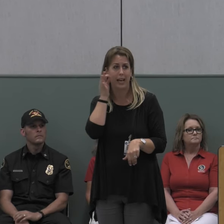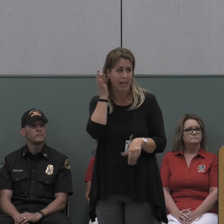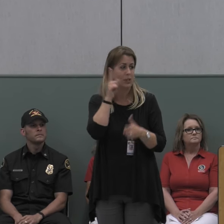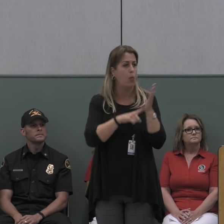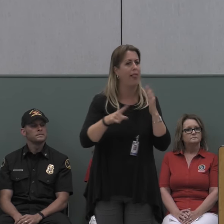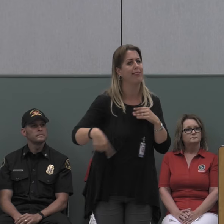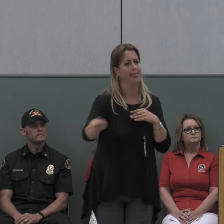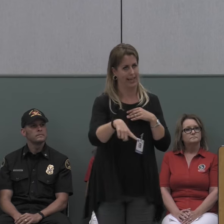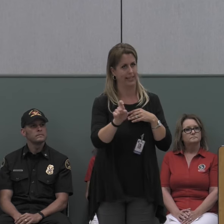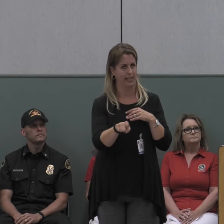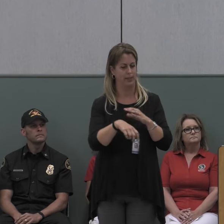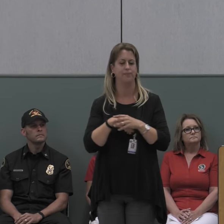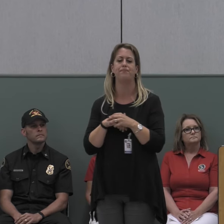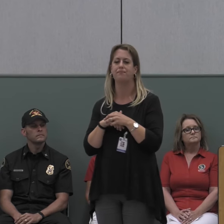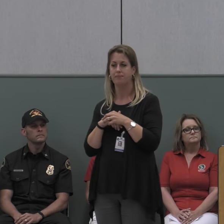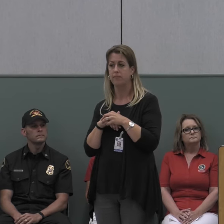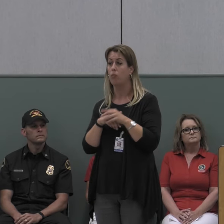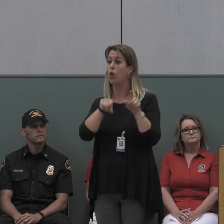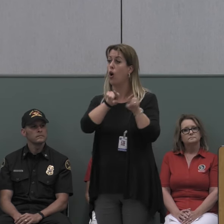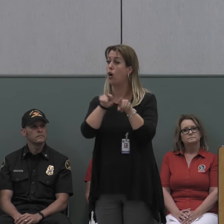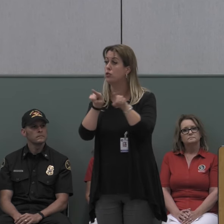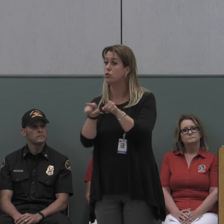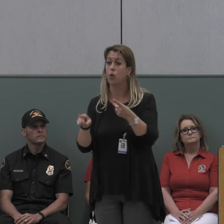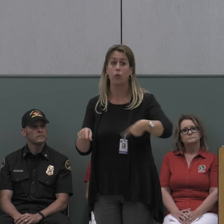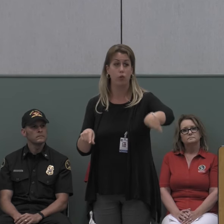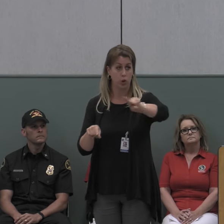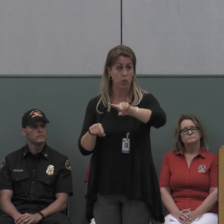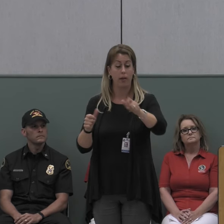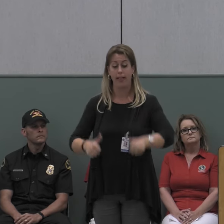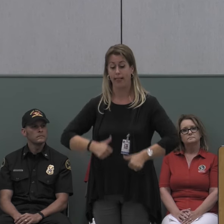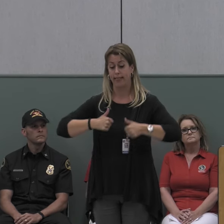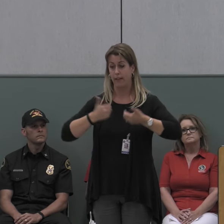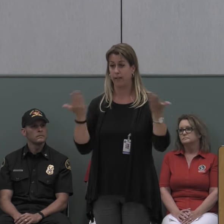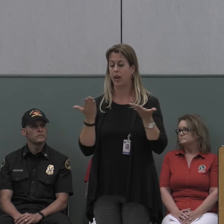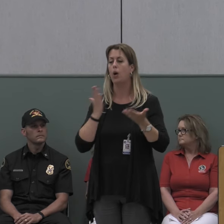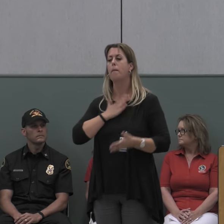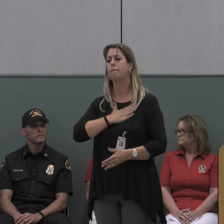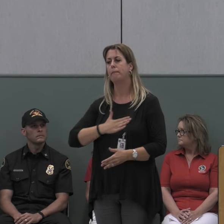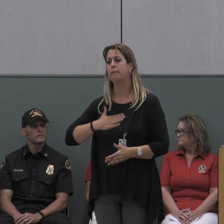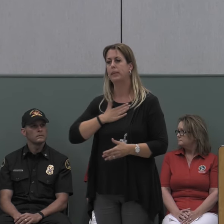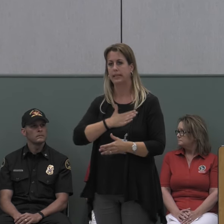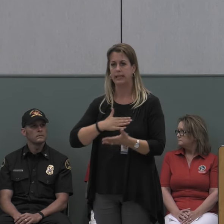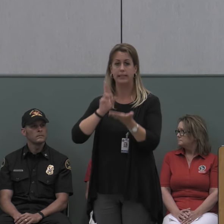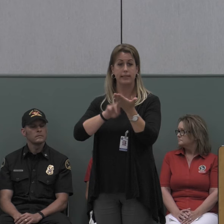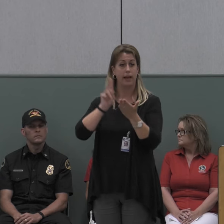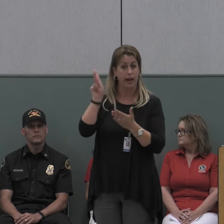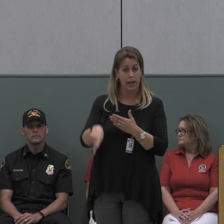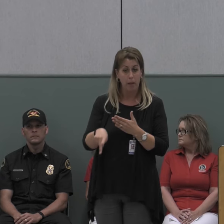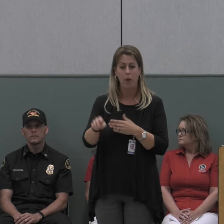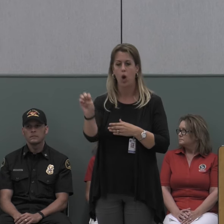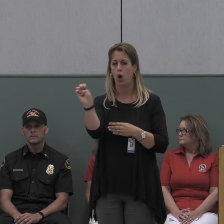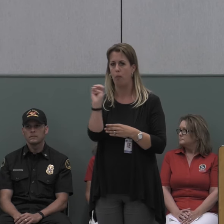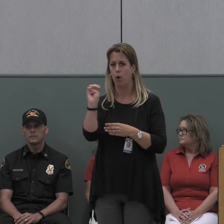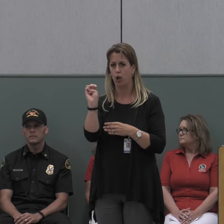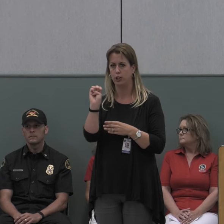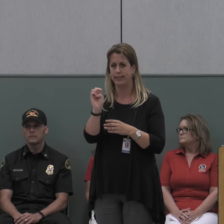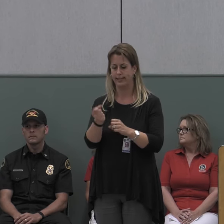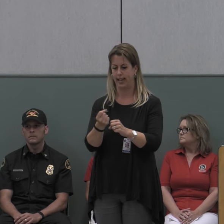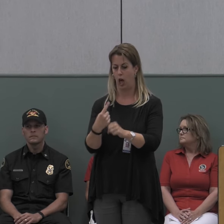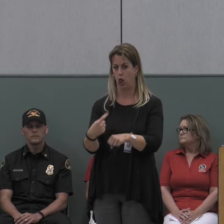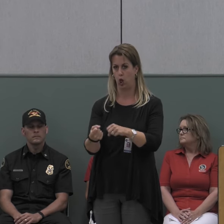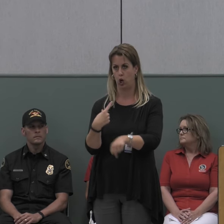Also, for those of you who live here in Kern County, please sign up for emergency alerts. Kern County has a wonderful